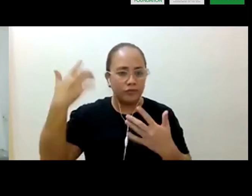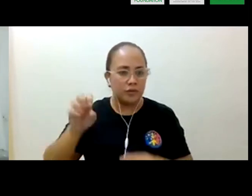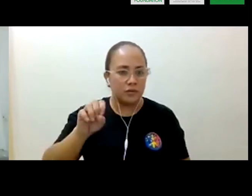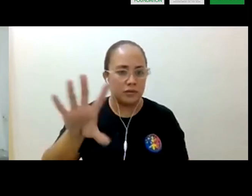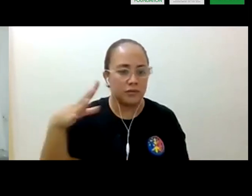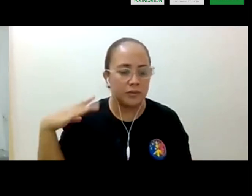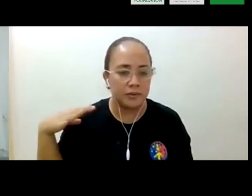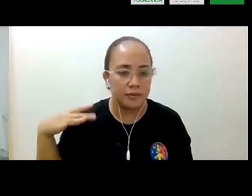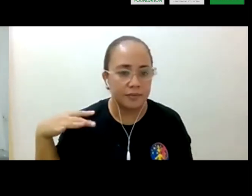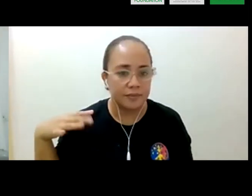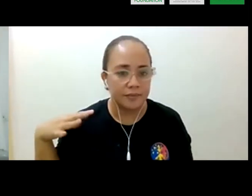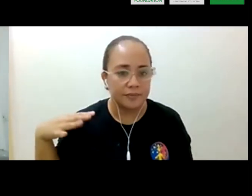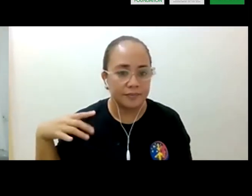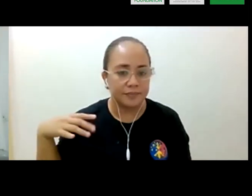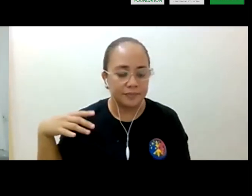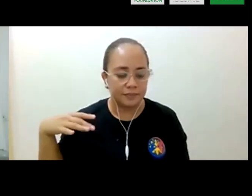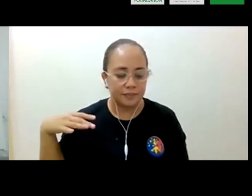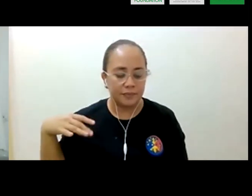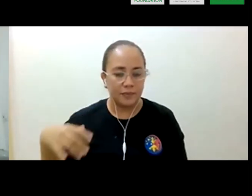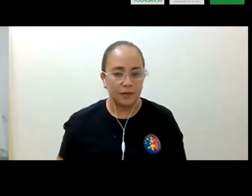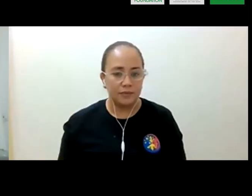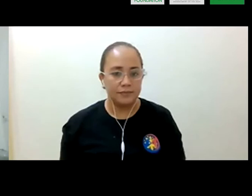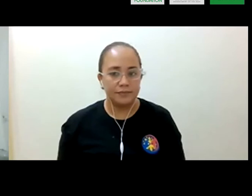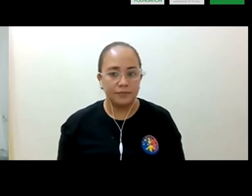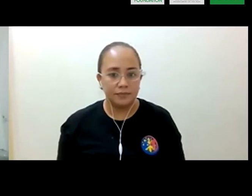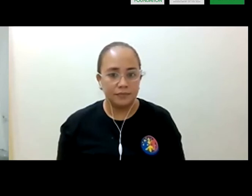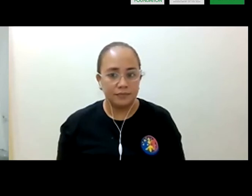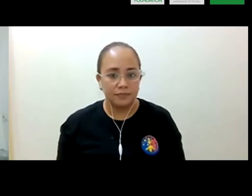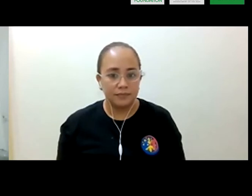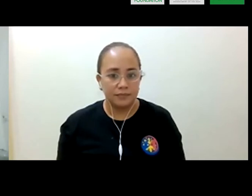but let me pull it back up.